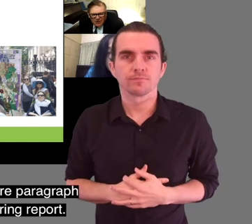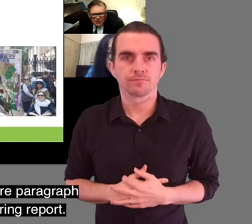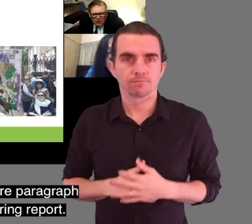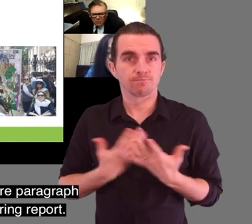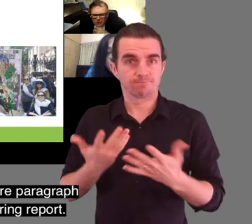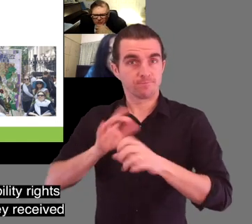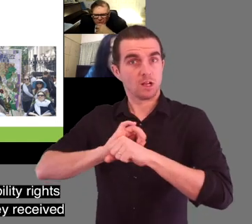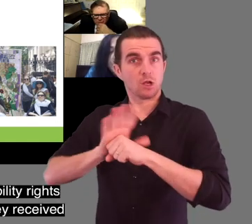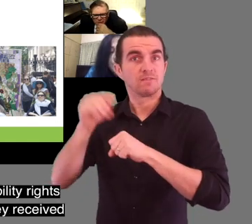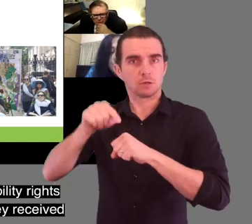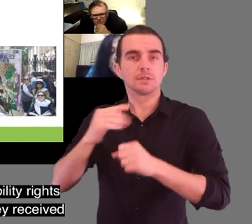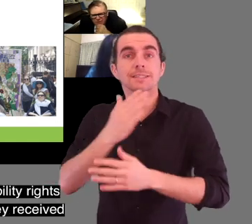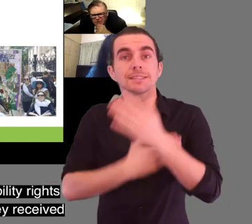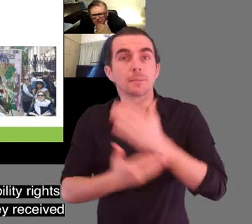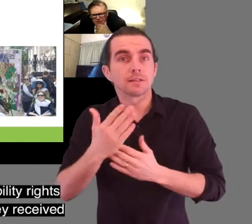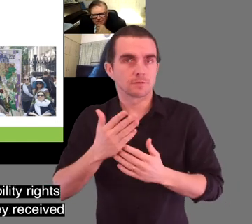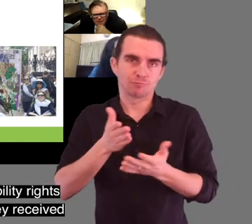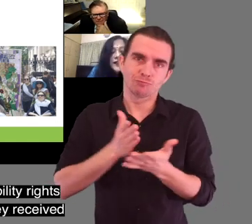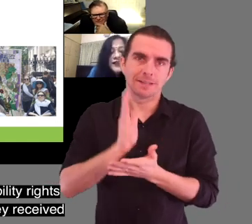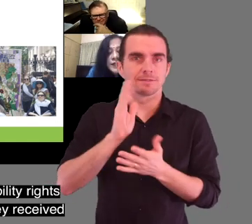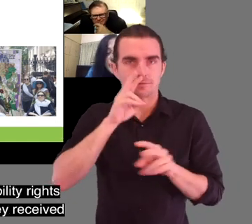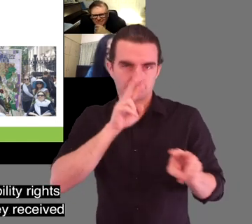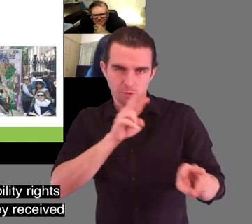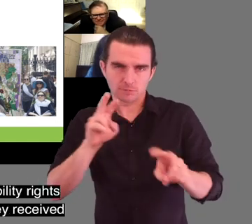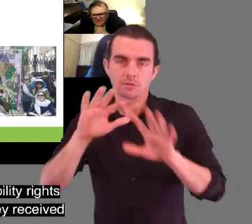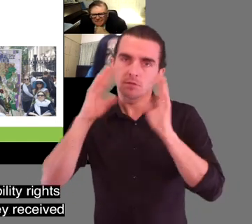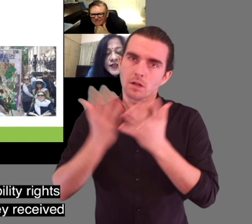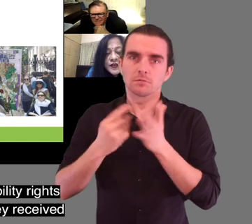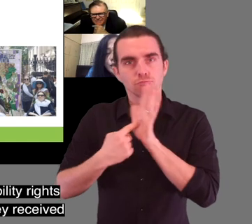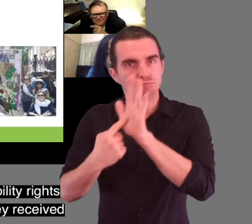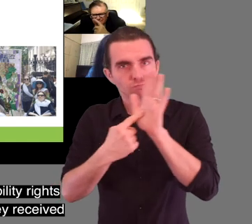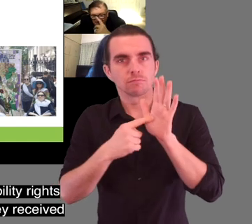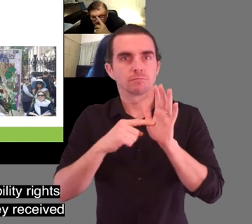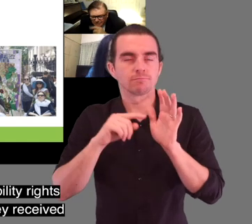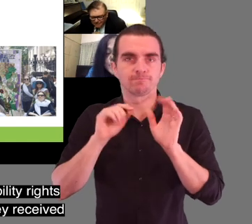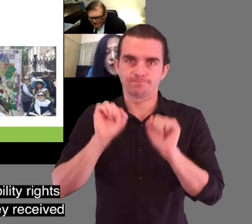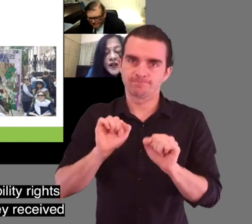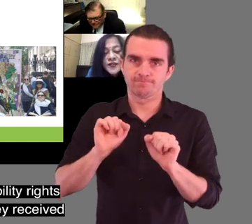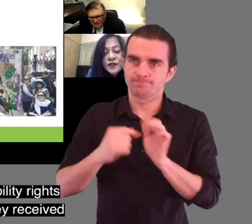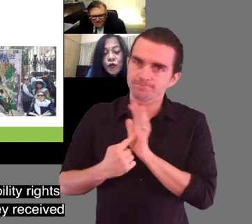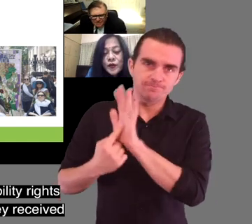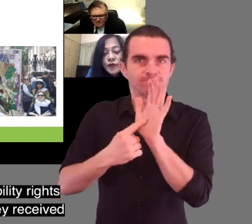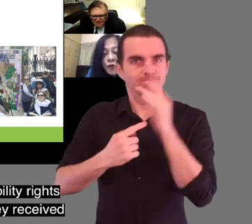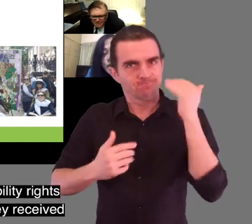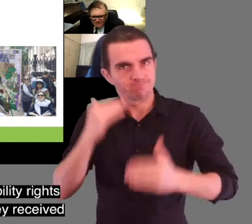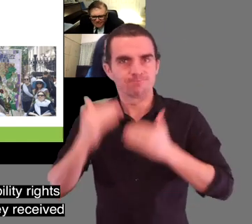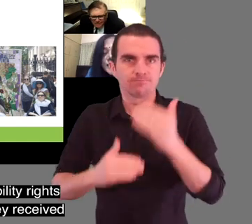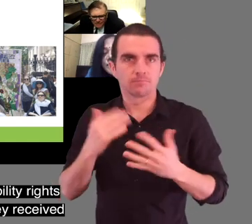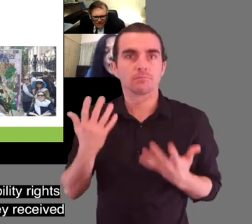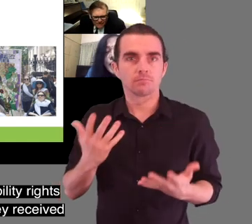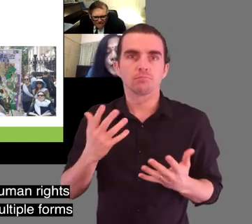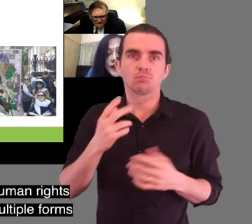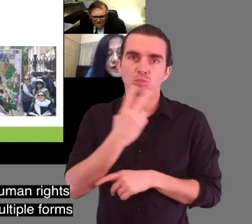The Global Monitoring Report received COVID-19 Disability Rights Monitor Global Report. They